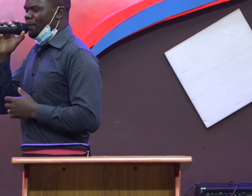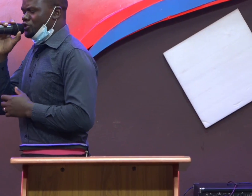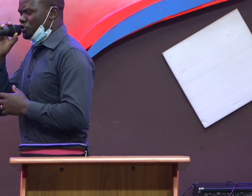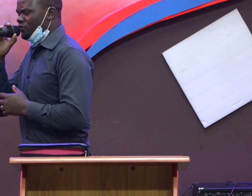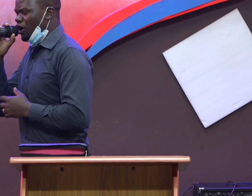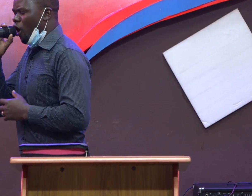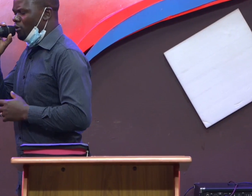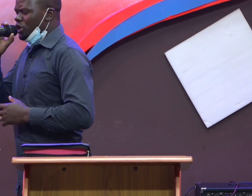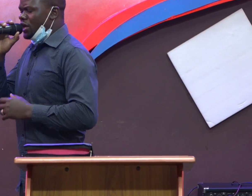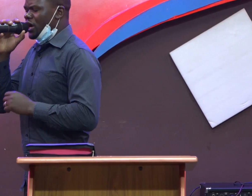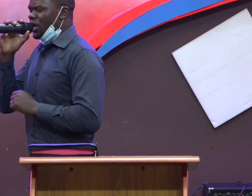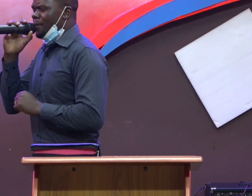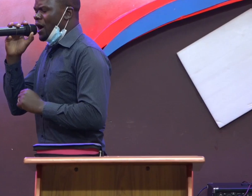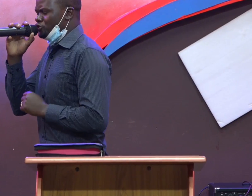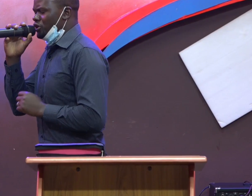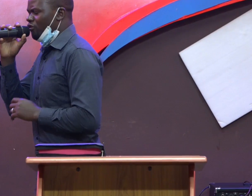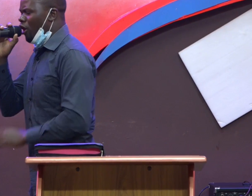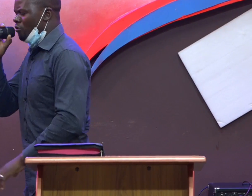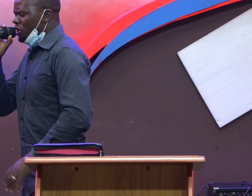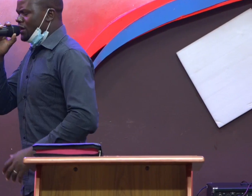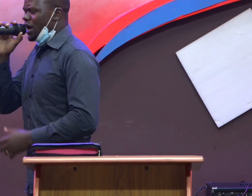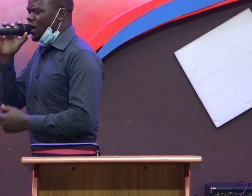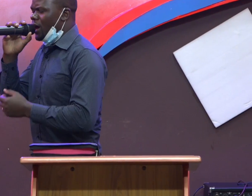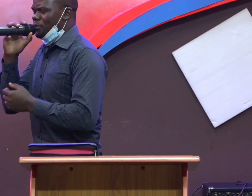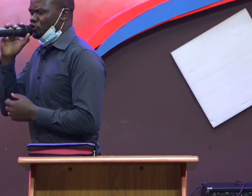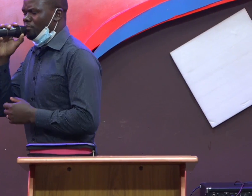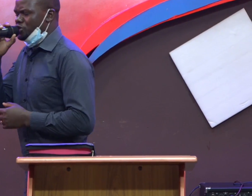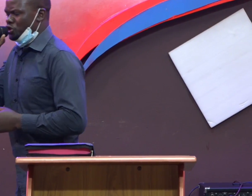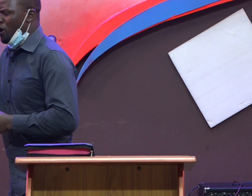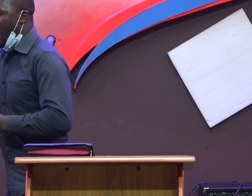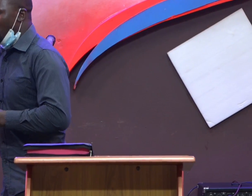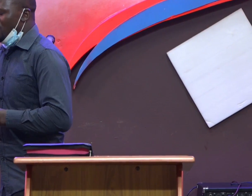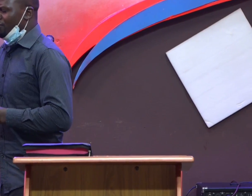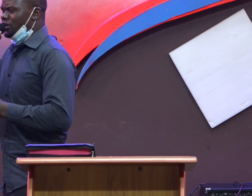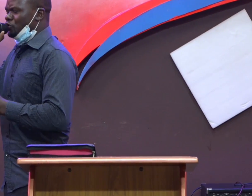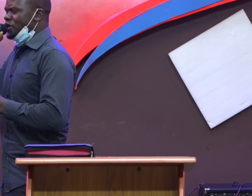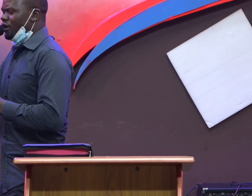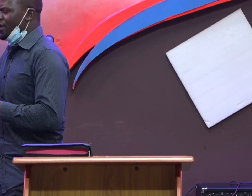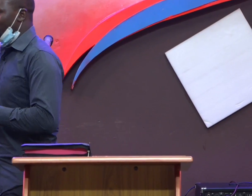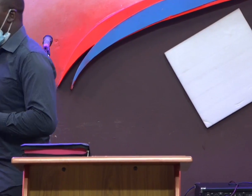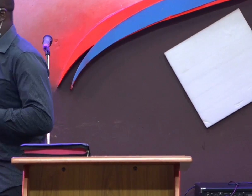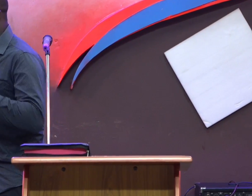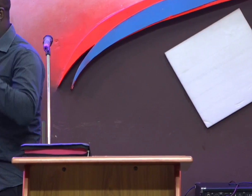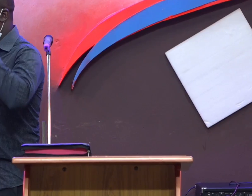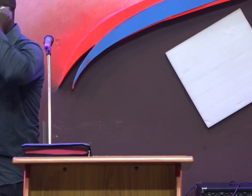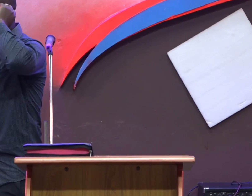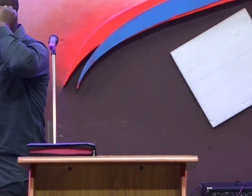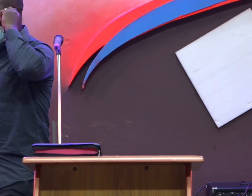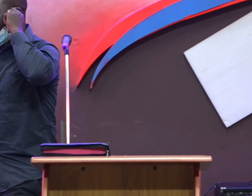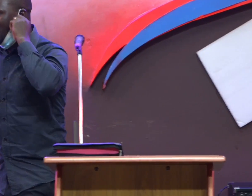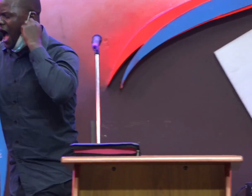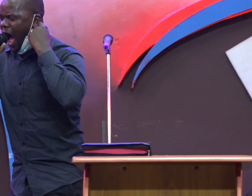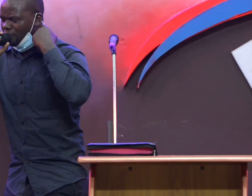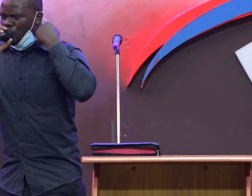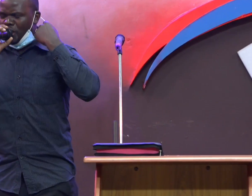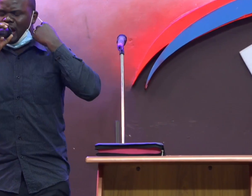can help us to develop, that can help us to develop, that can help me to mature. Heavenly Queen of heaven and earth, enough